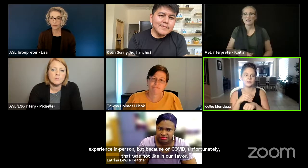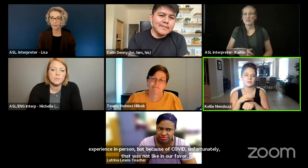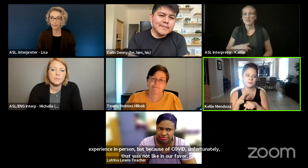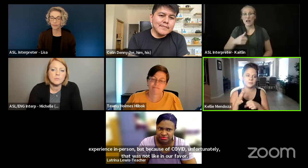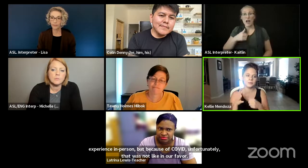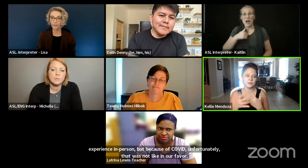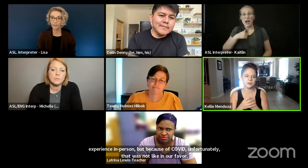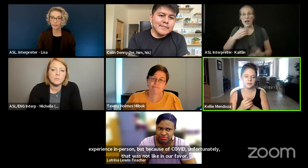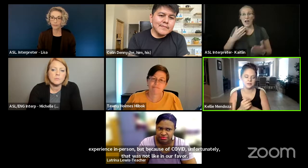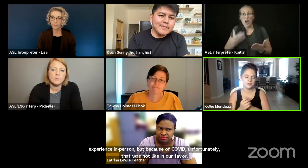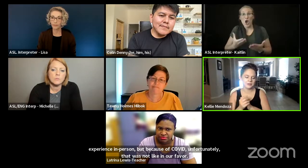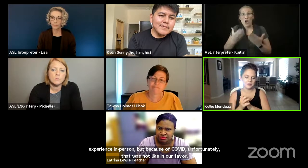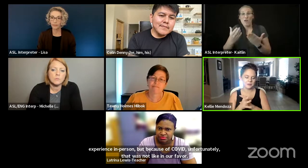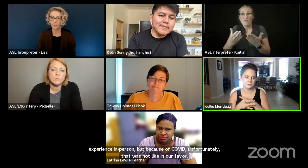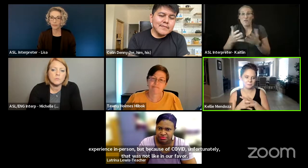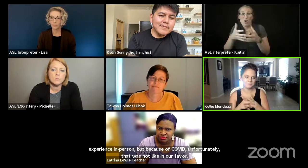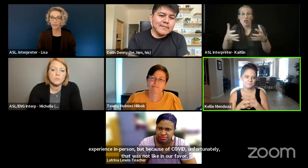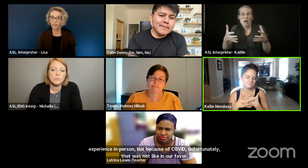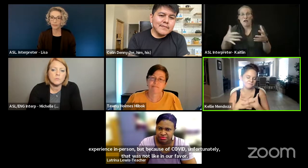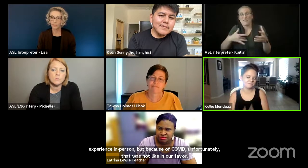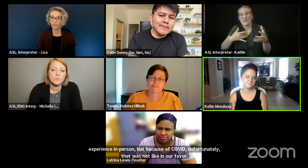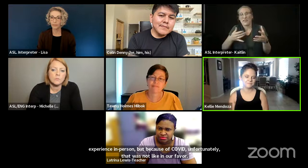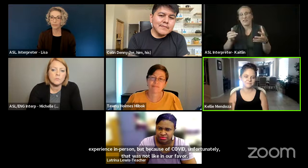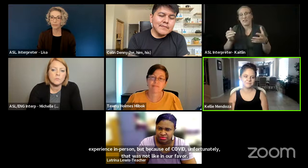offer as far as input.